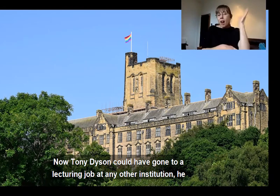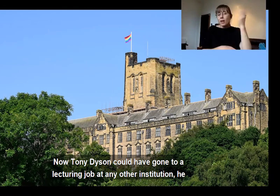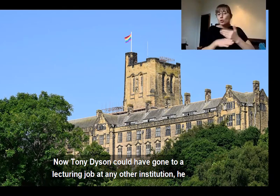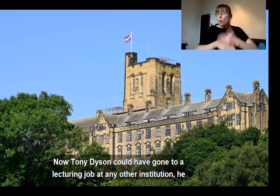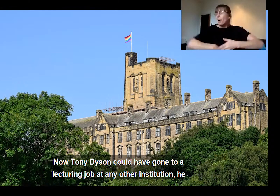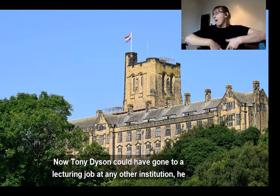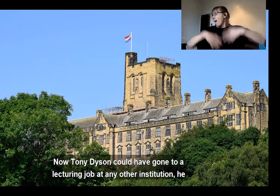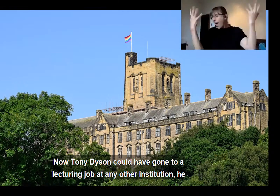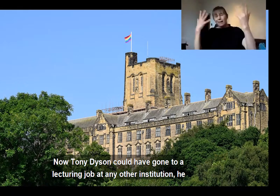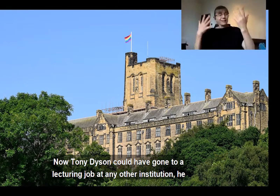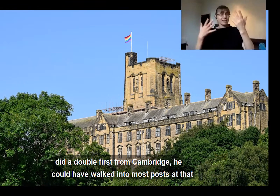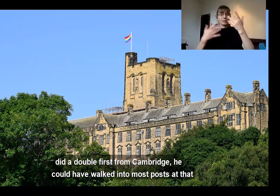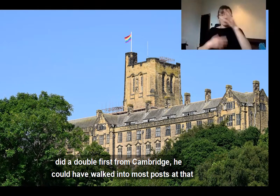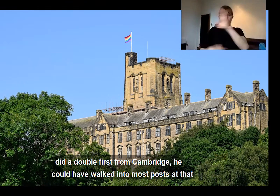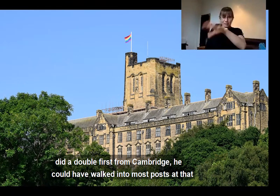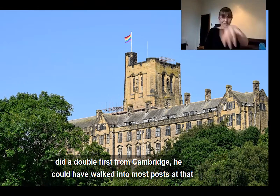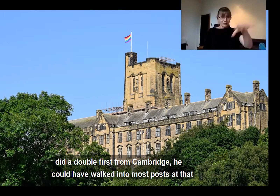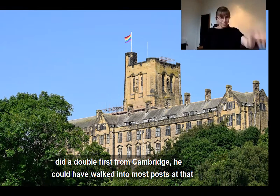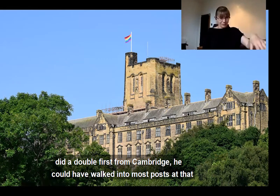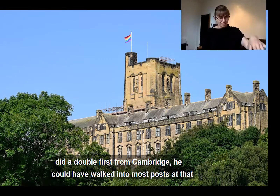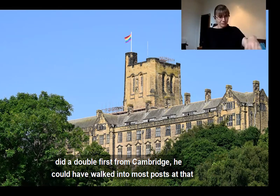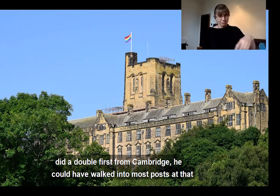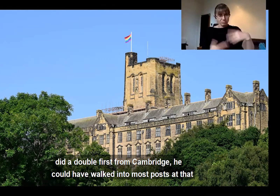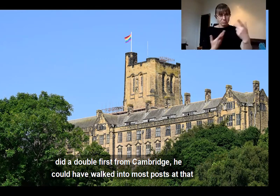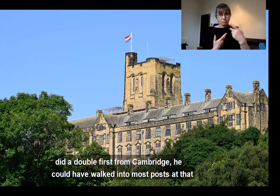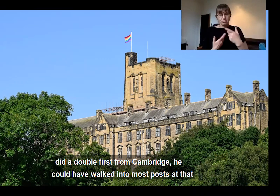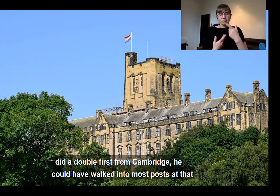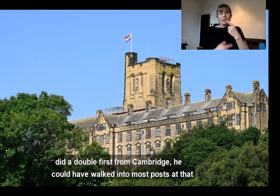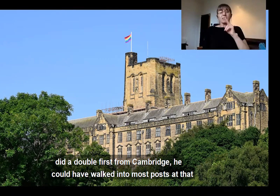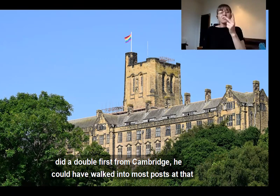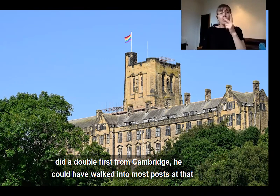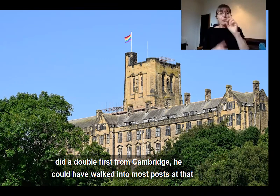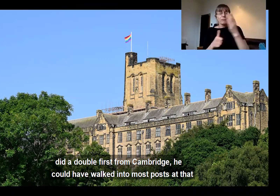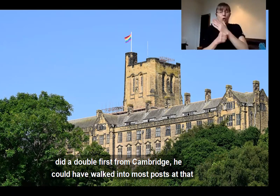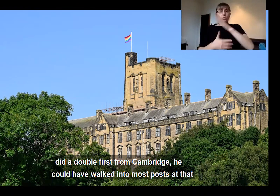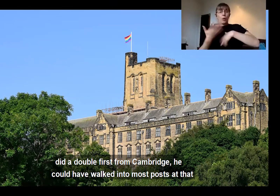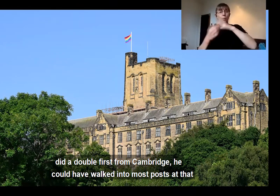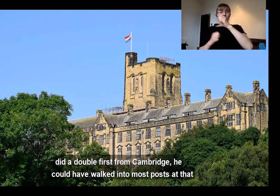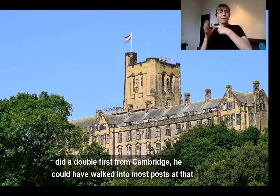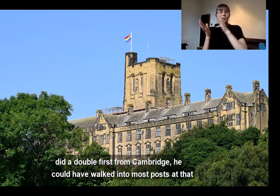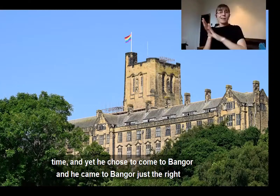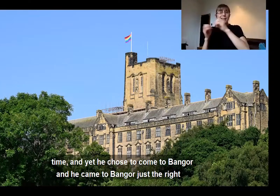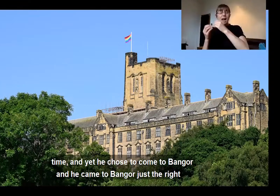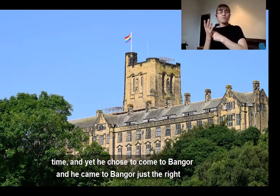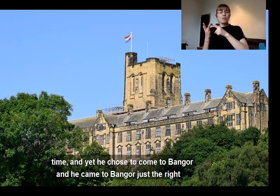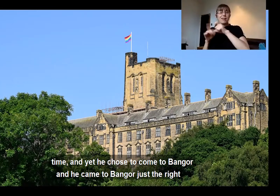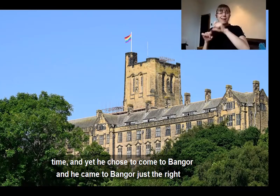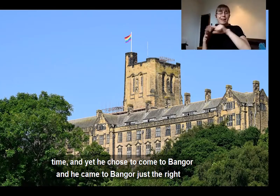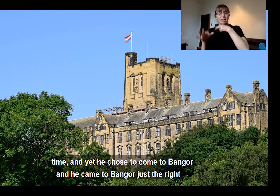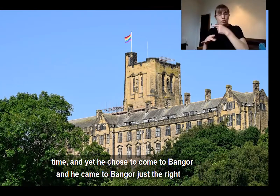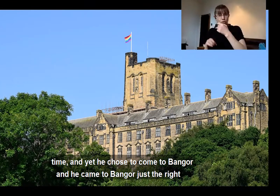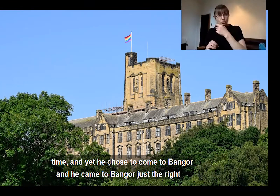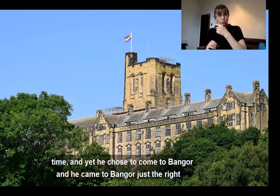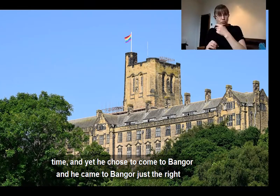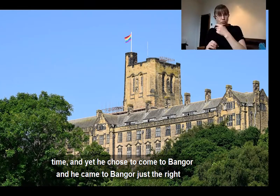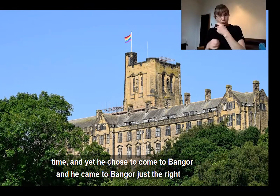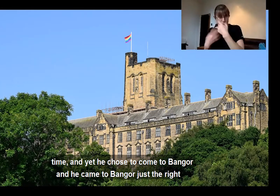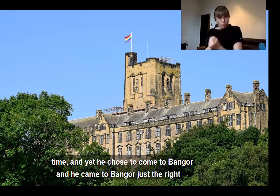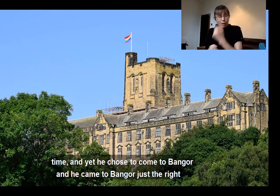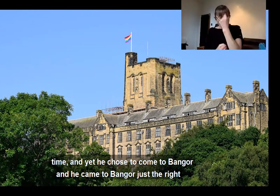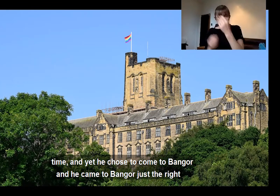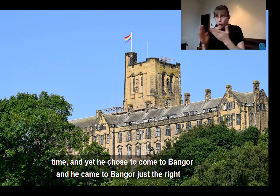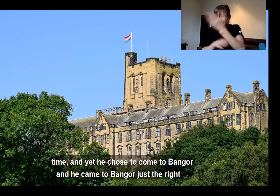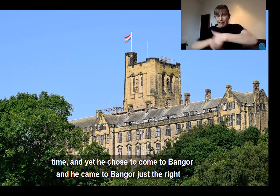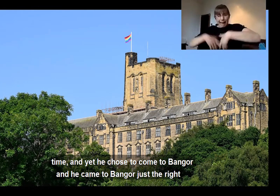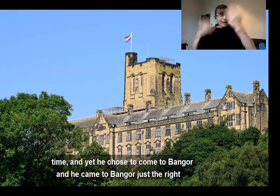other institution. He had a double first from Cambridge. He could have walked into most posts at that time. And yet he chose to come